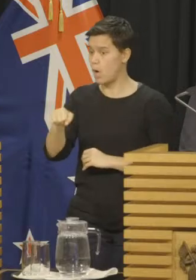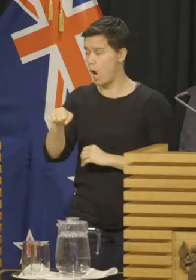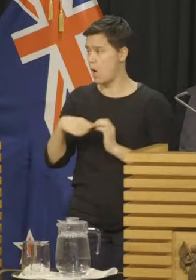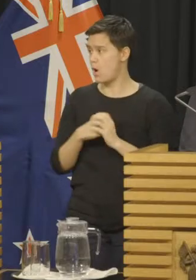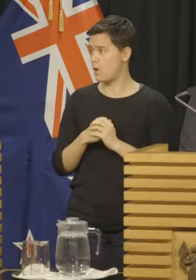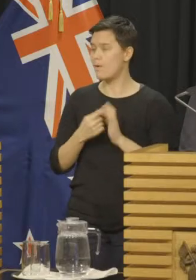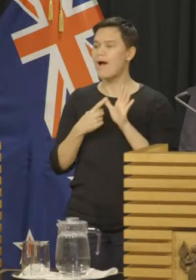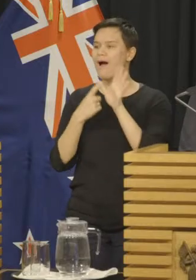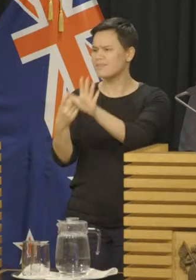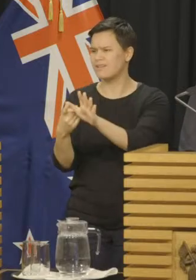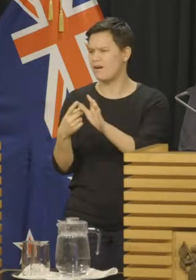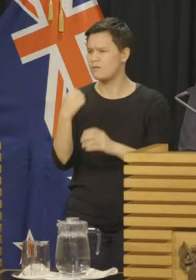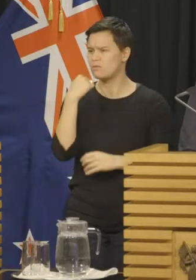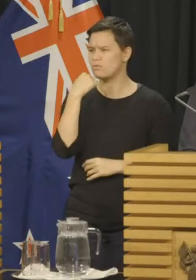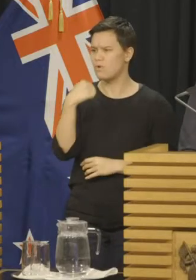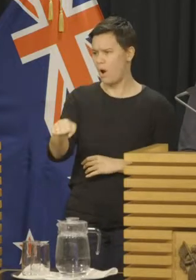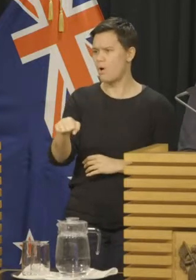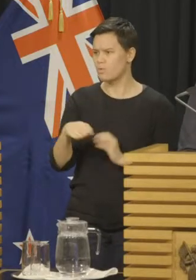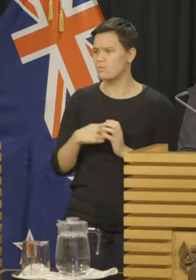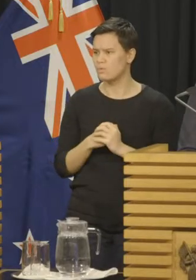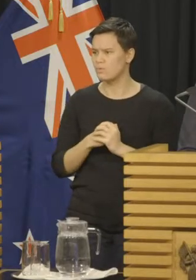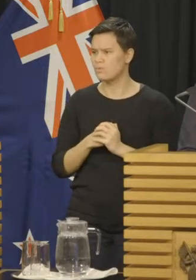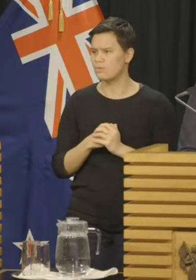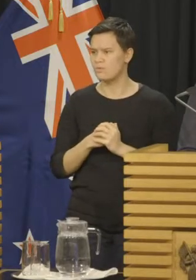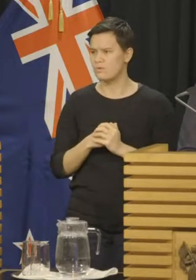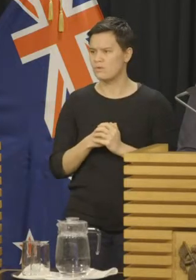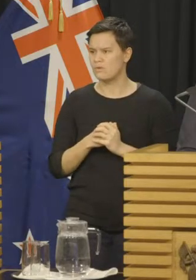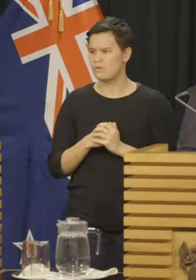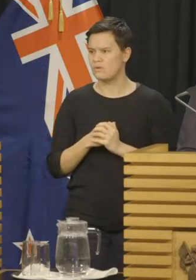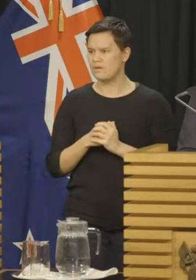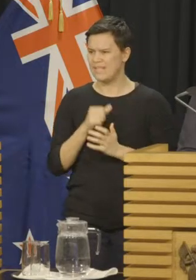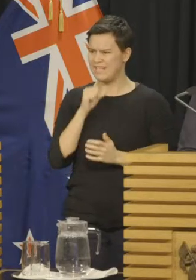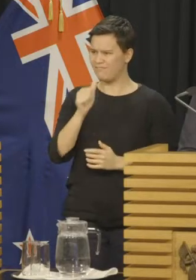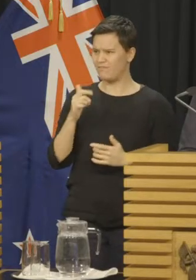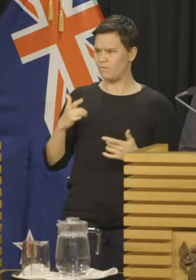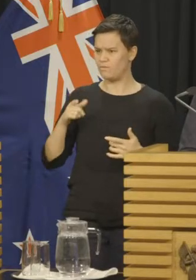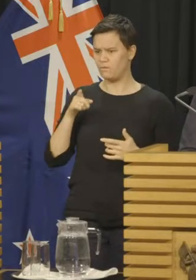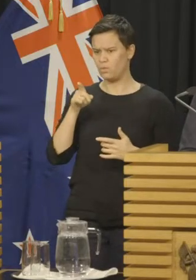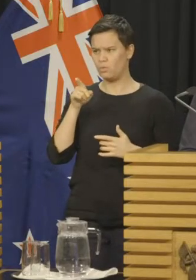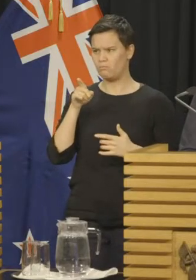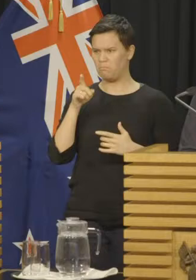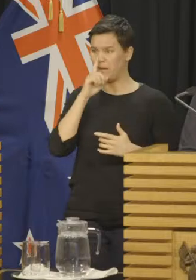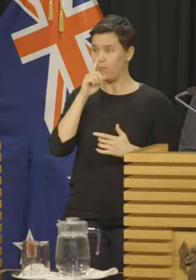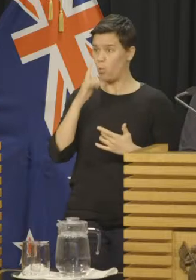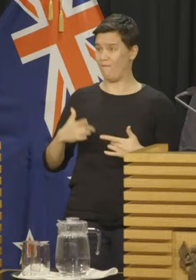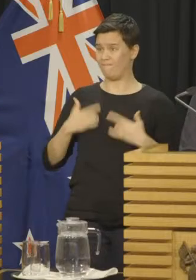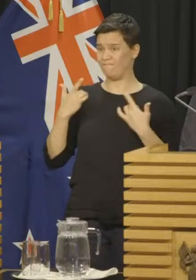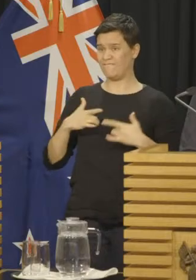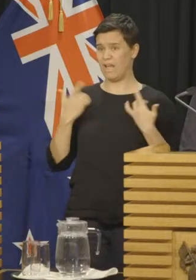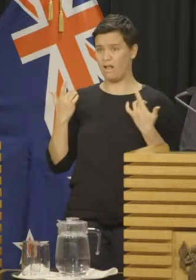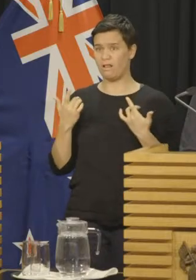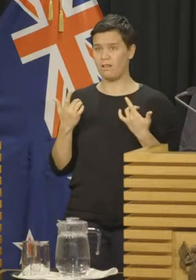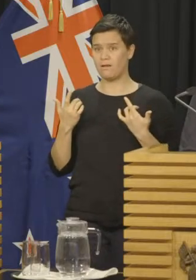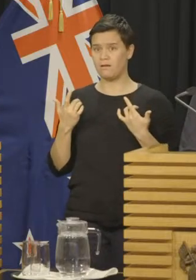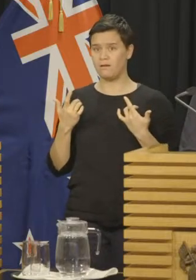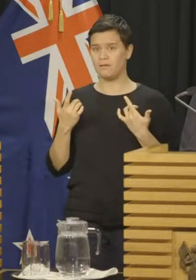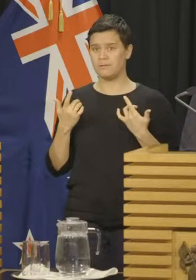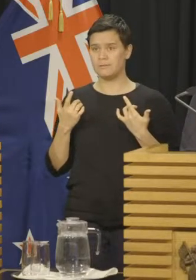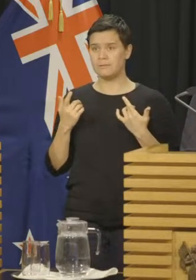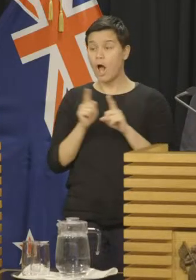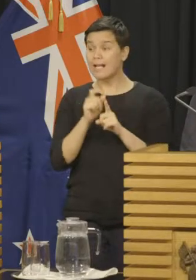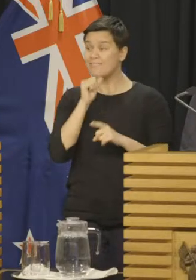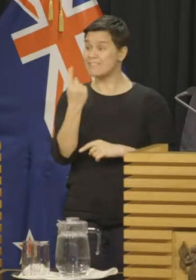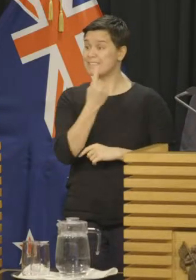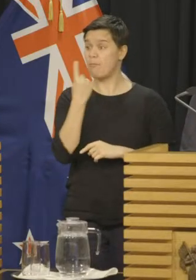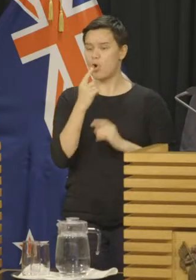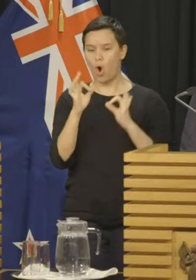does a disservice to our public service to imply that there's been any role for anyone other than those who have an official role,